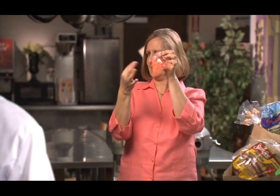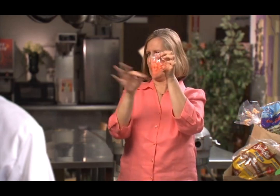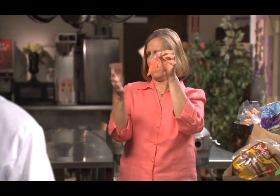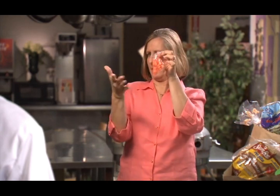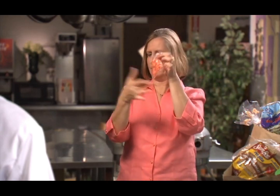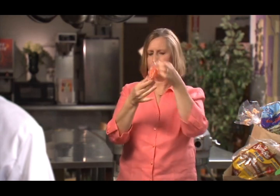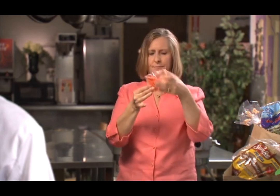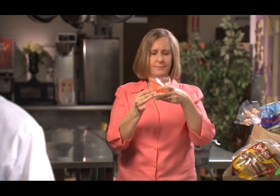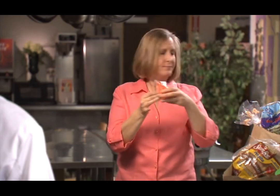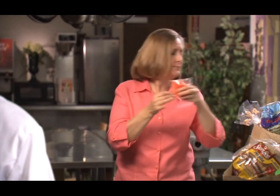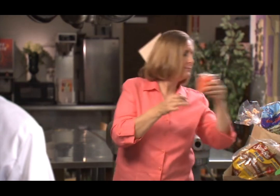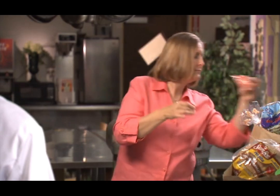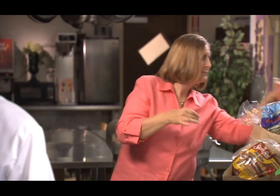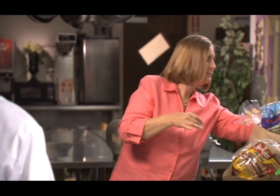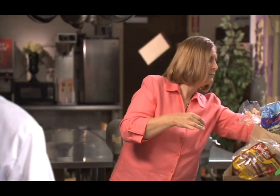It's simple.